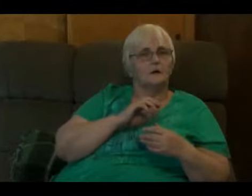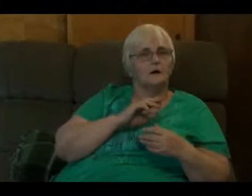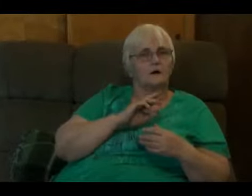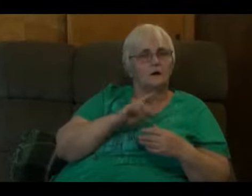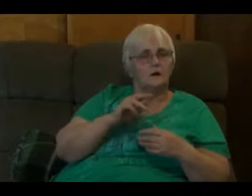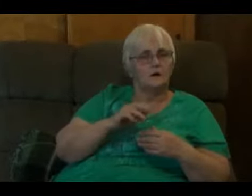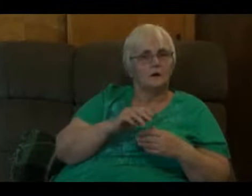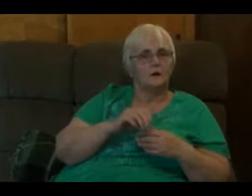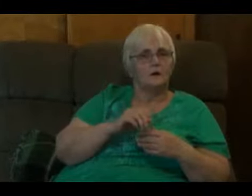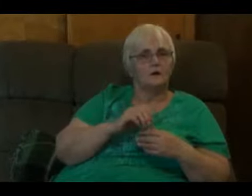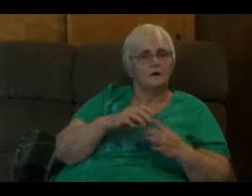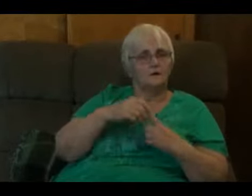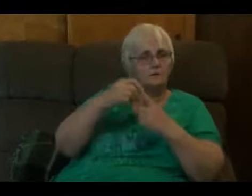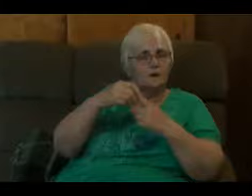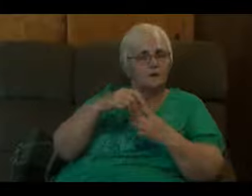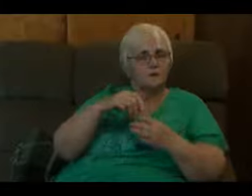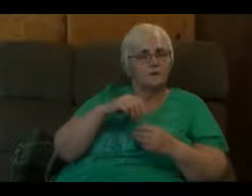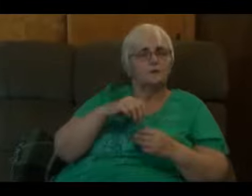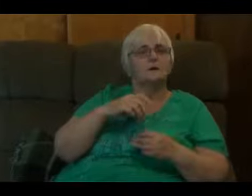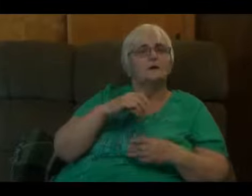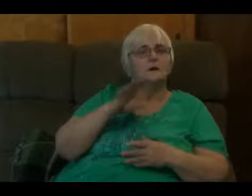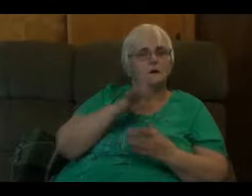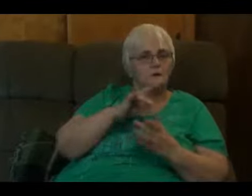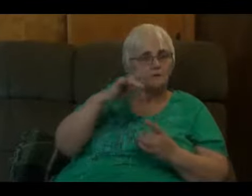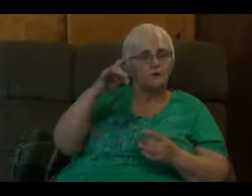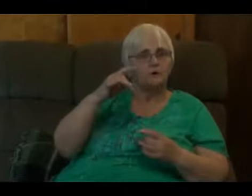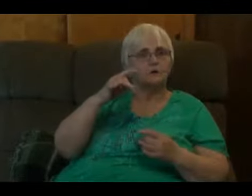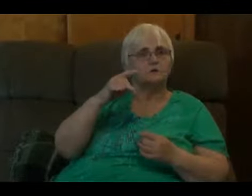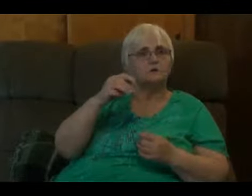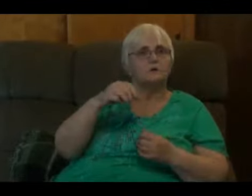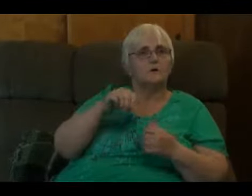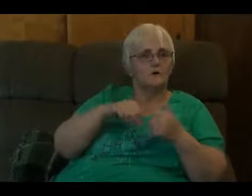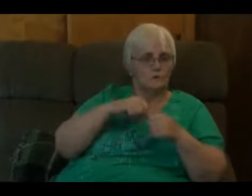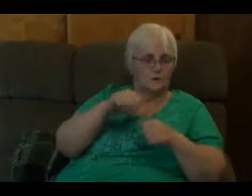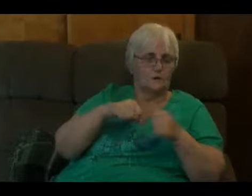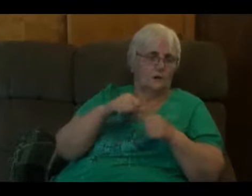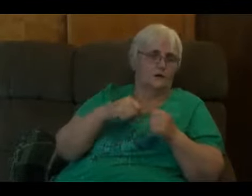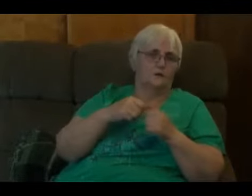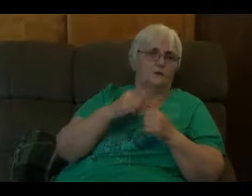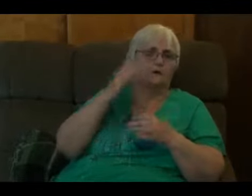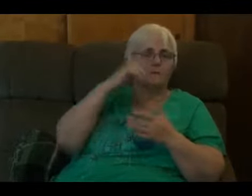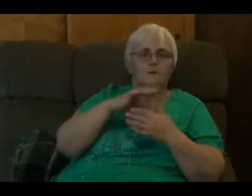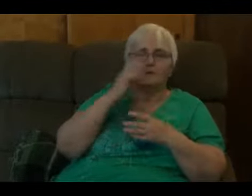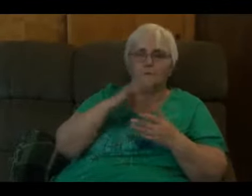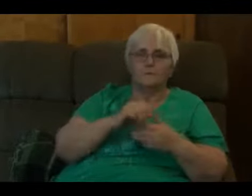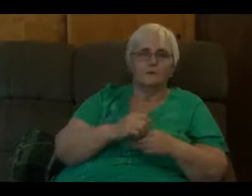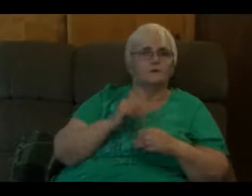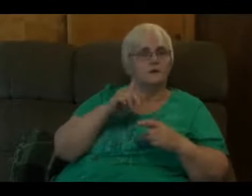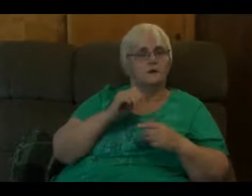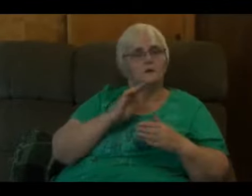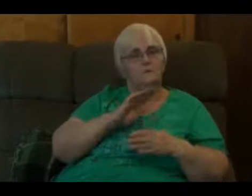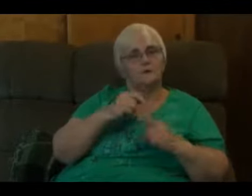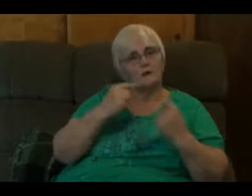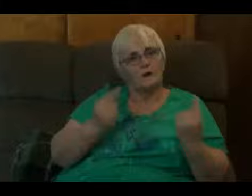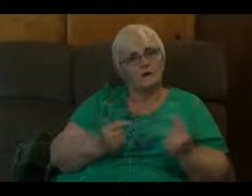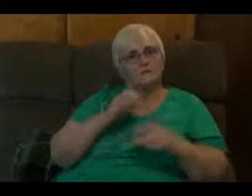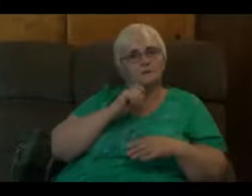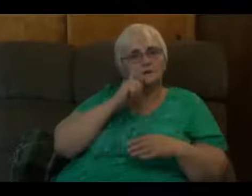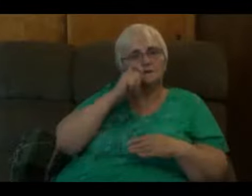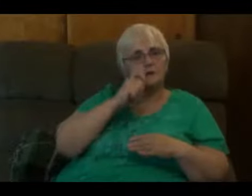especially spiritual, they go hand in hand. People who believe that they're supposed to be the opposite sex than what they